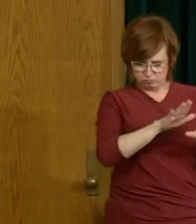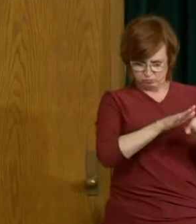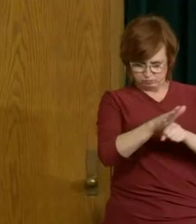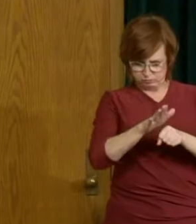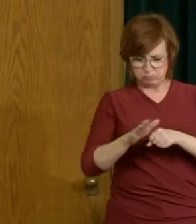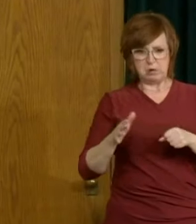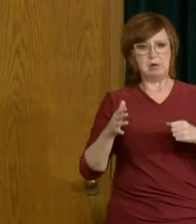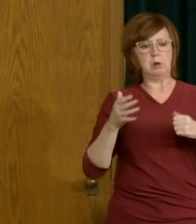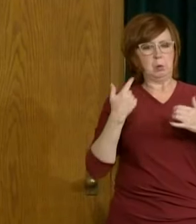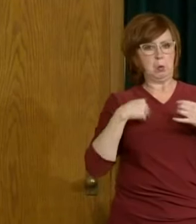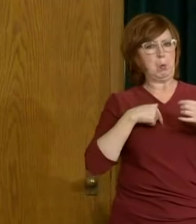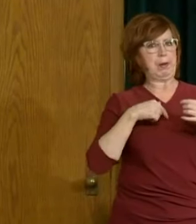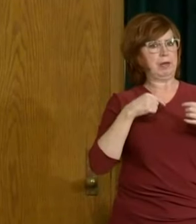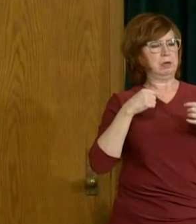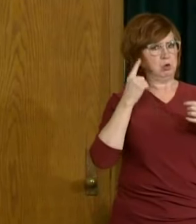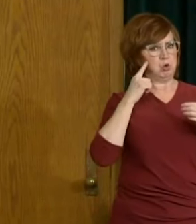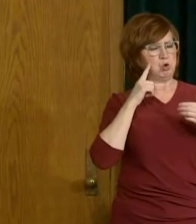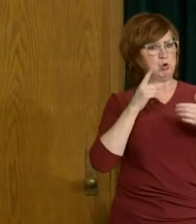there.